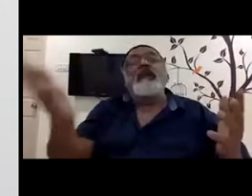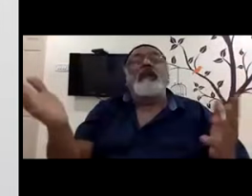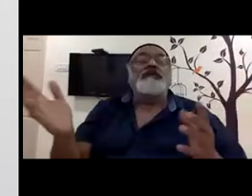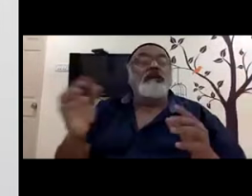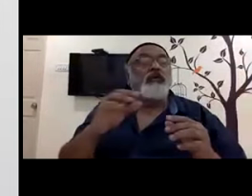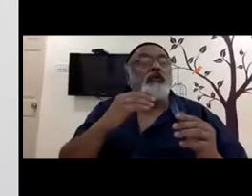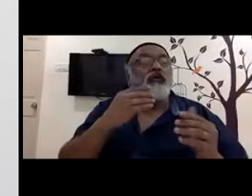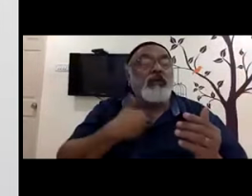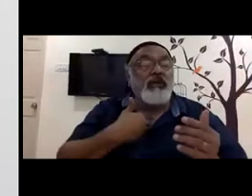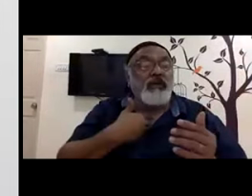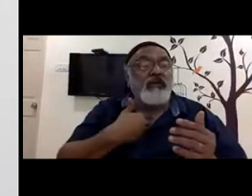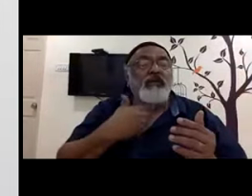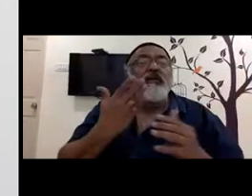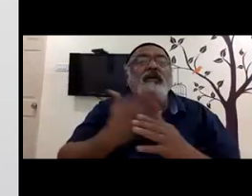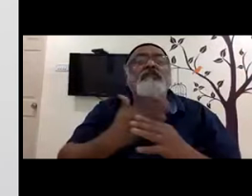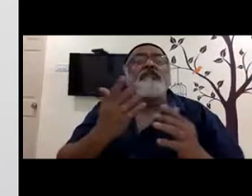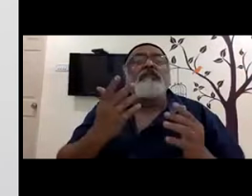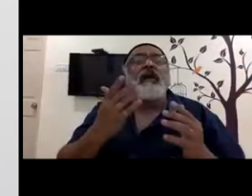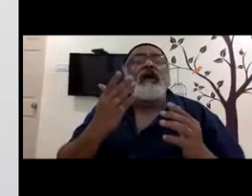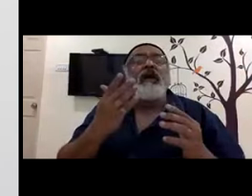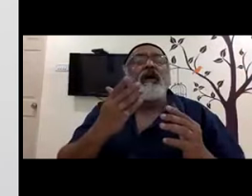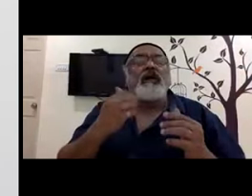we actually